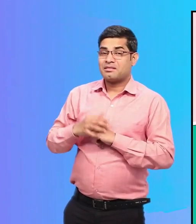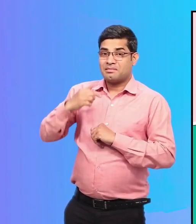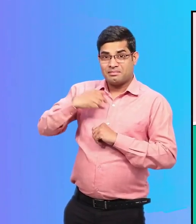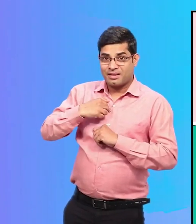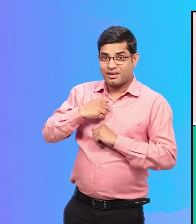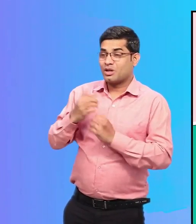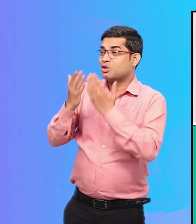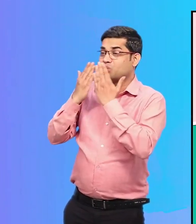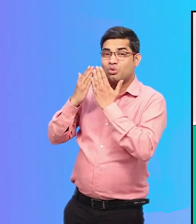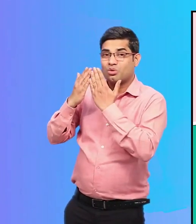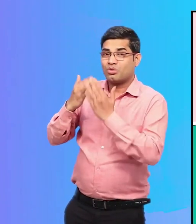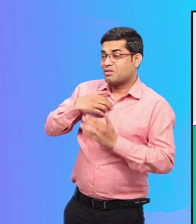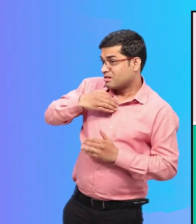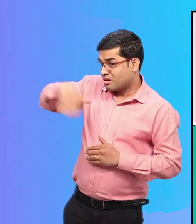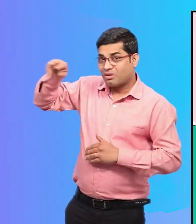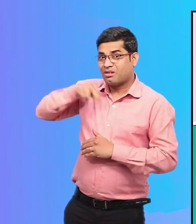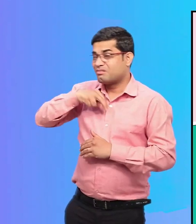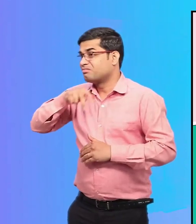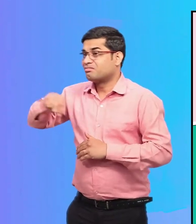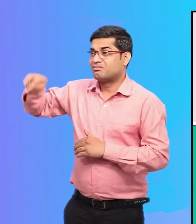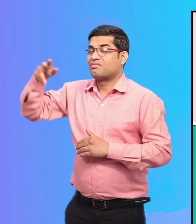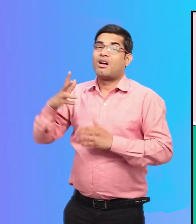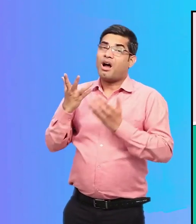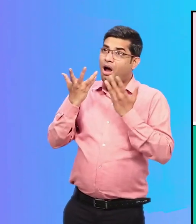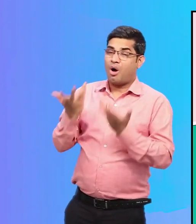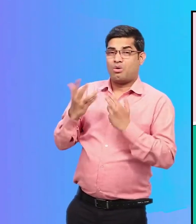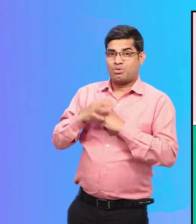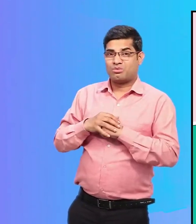how will I move around in school? I don't want to go.